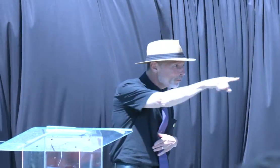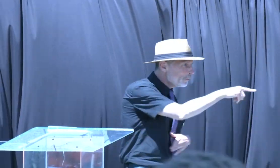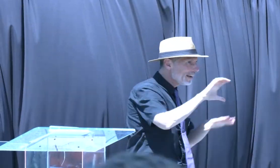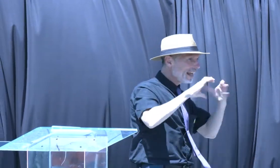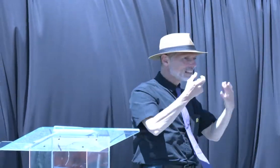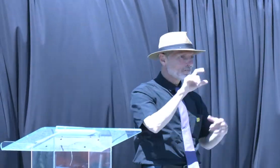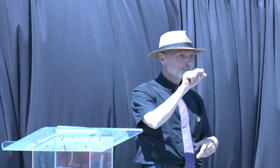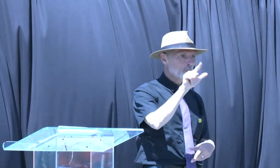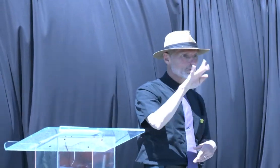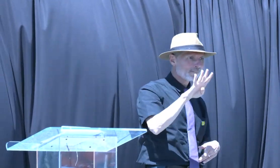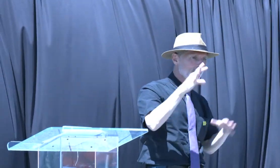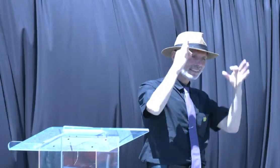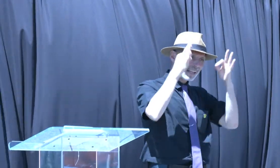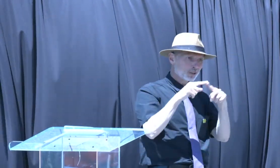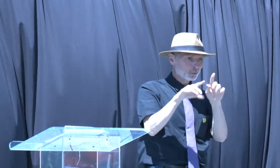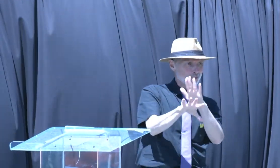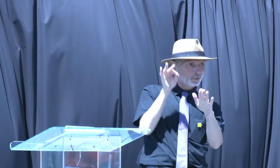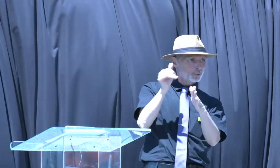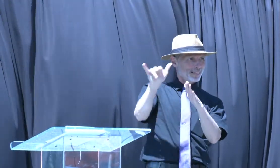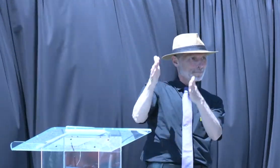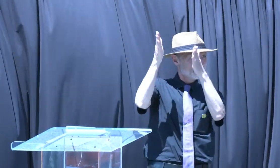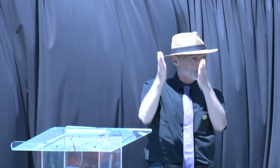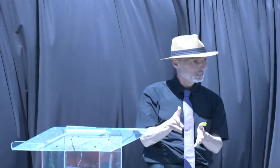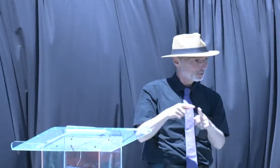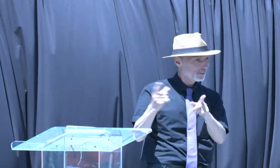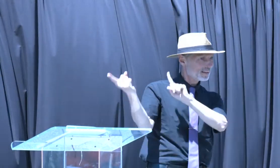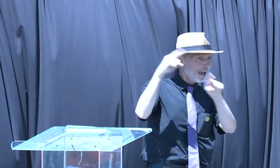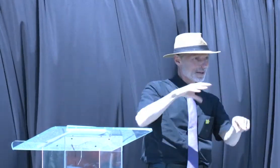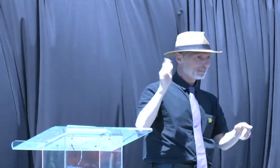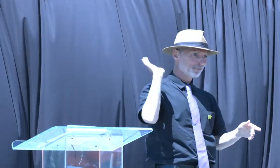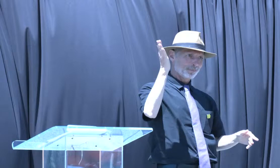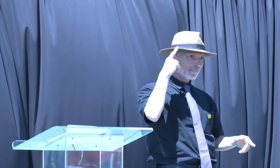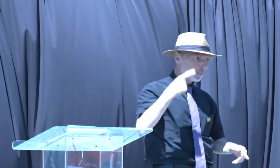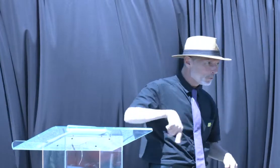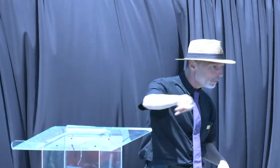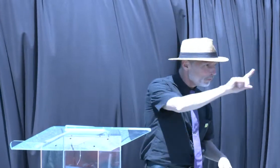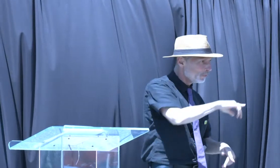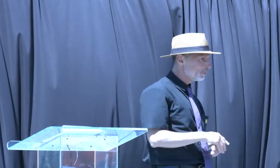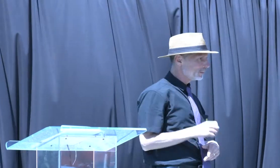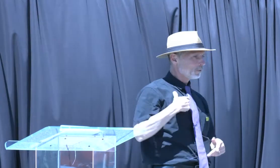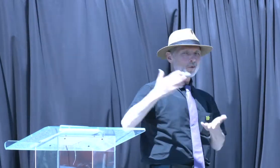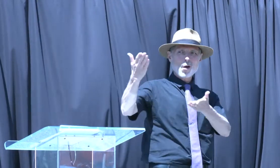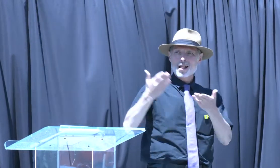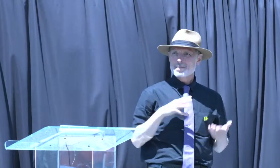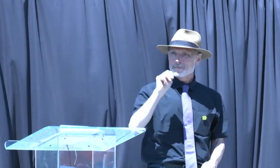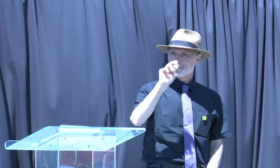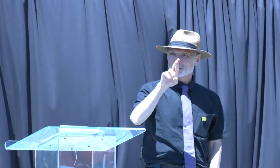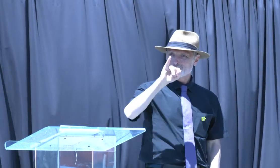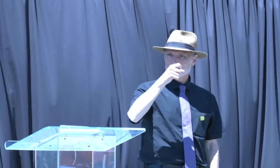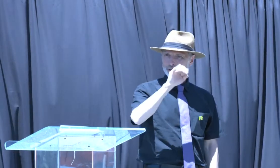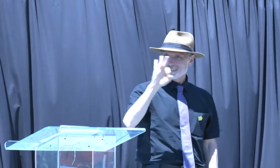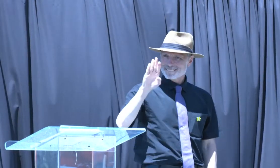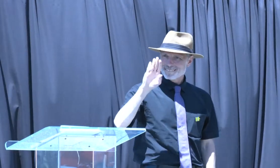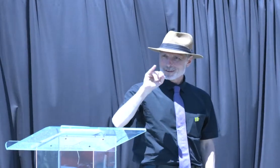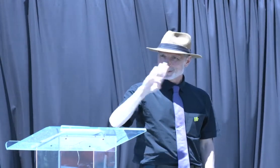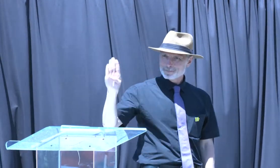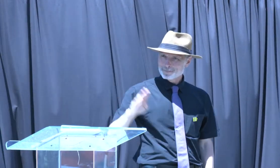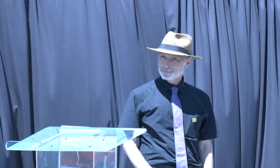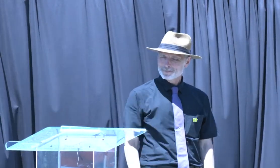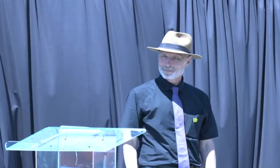commencement speakers with the class of 2024. They've decided to select a person to come up here on stage and present to the